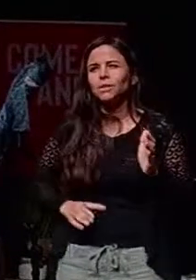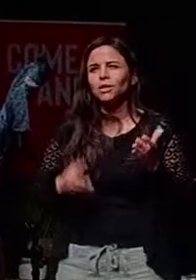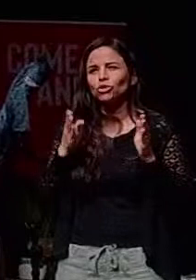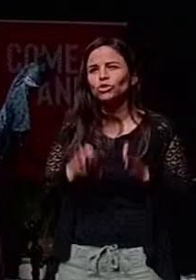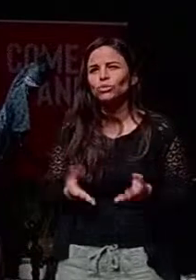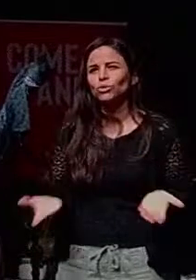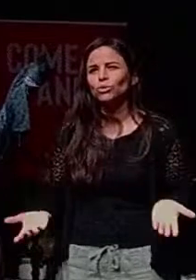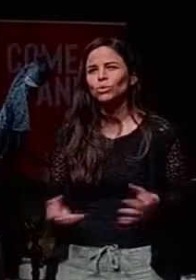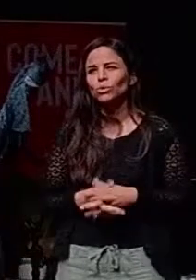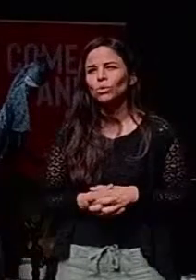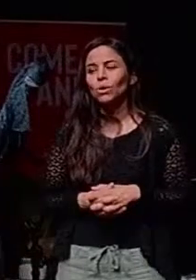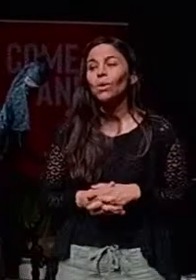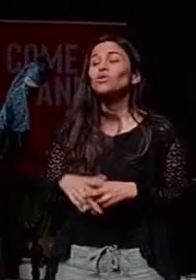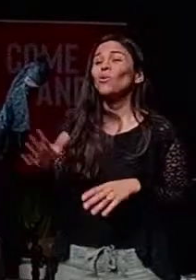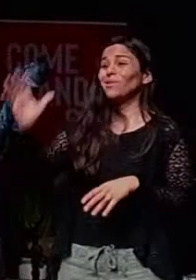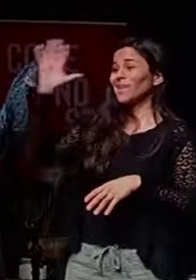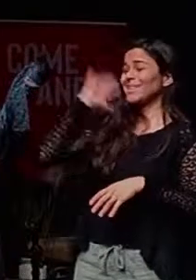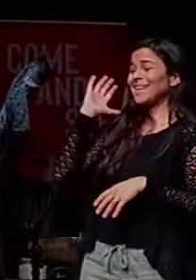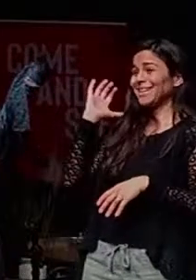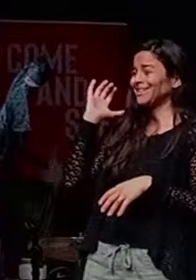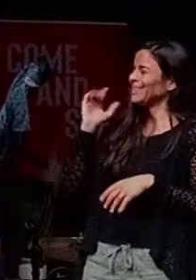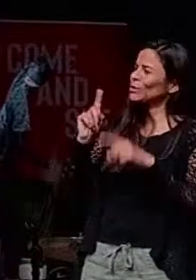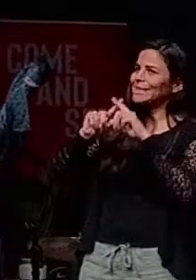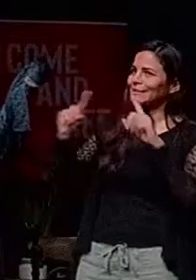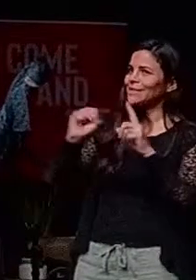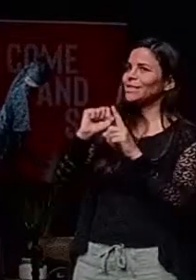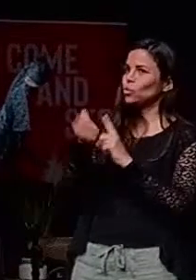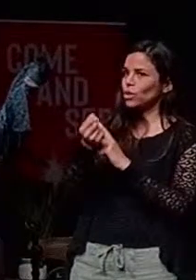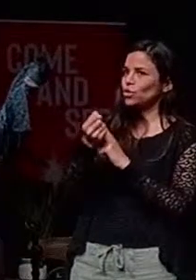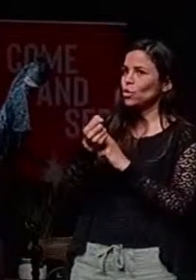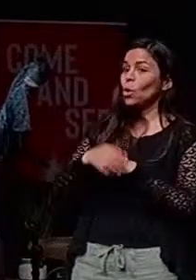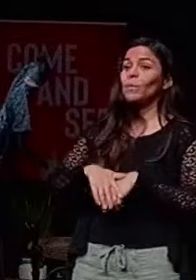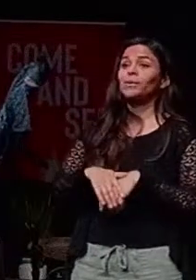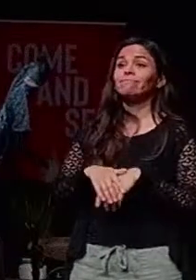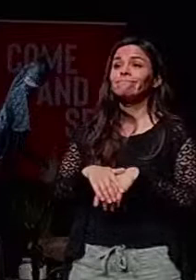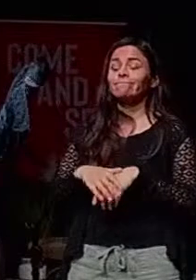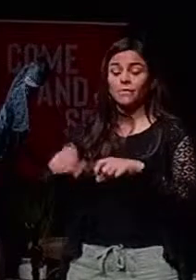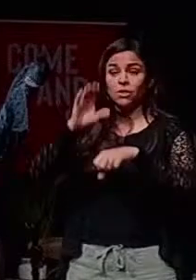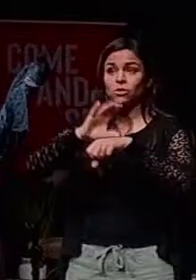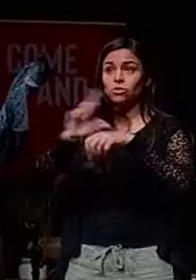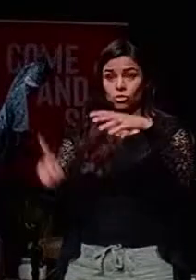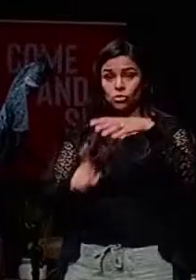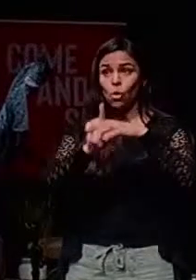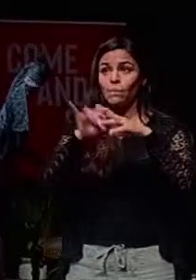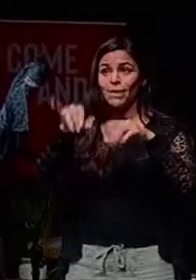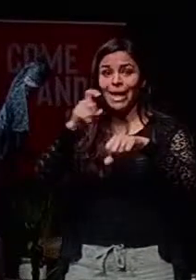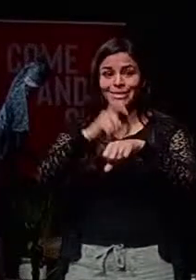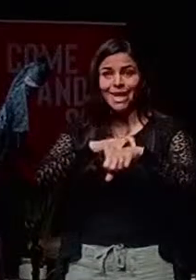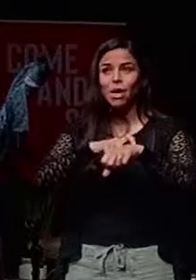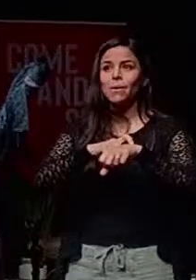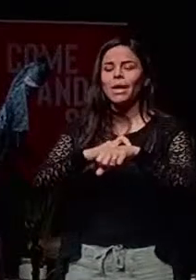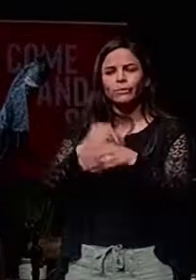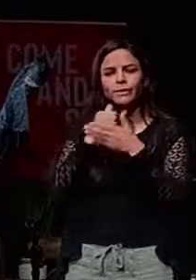But at that time, it wasn't like that. And so the fact that our church came and were able to help people to